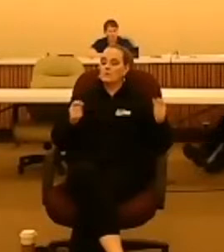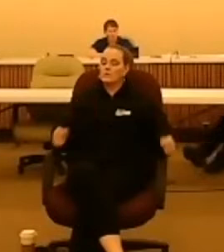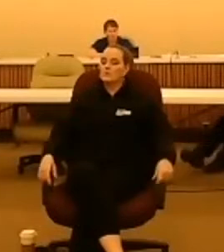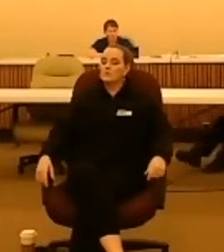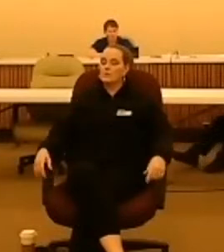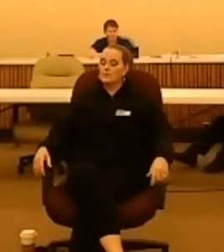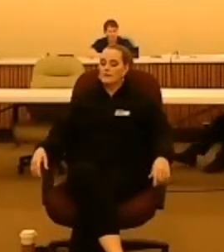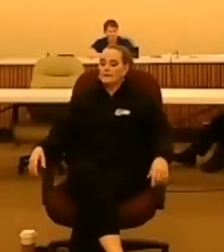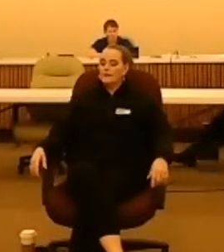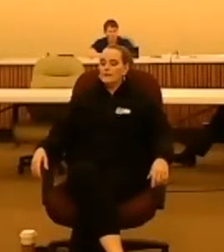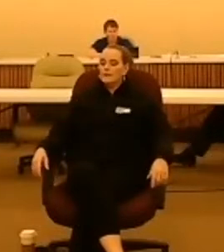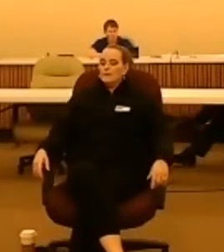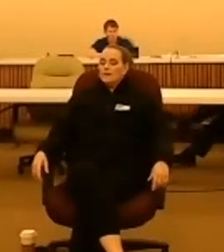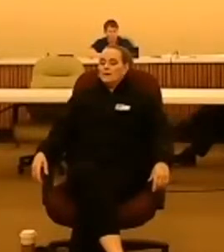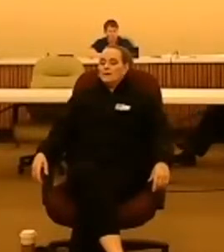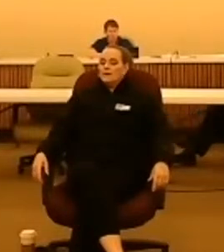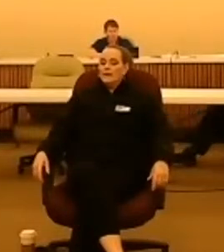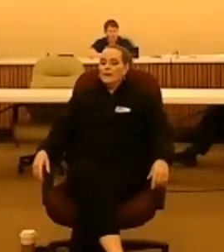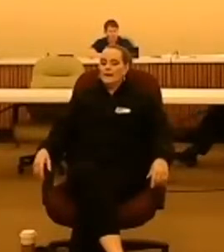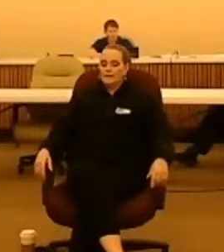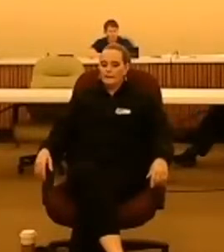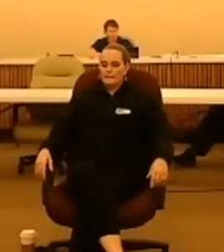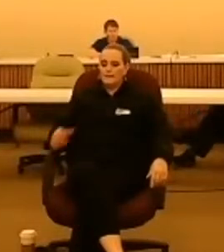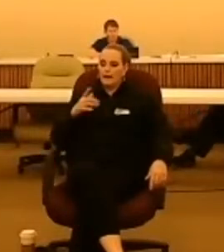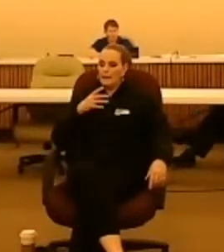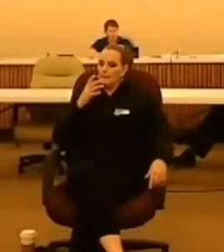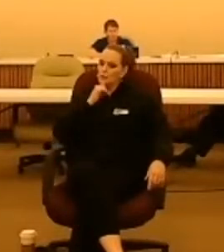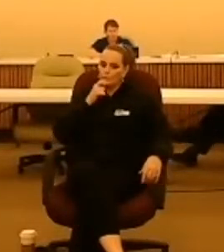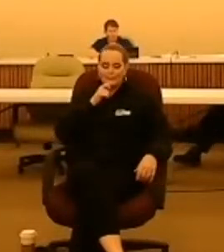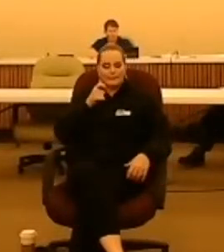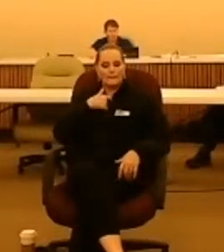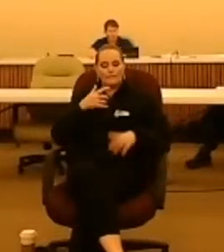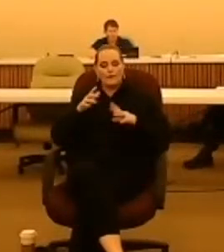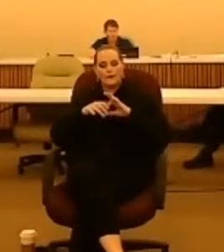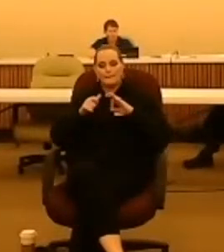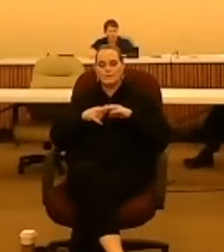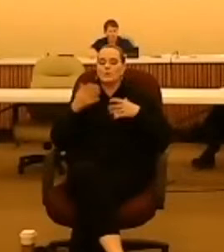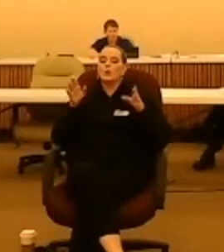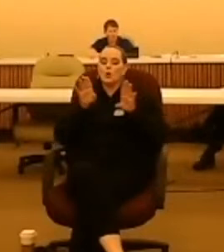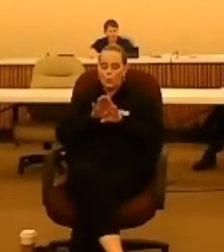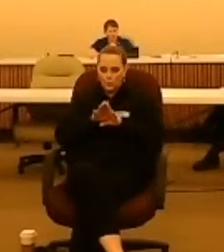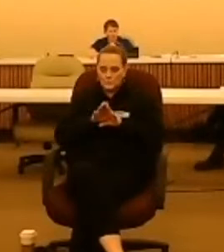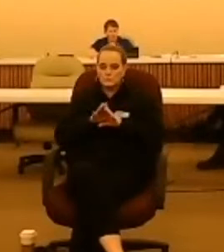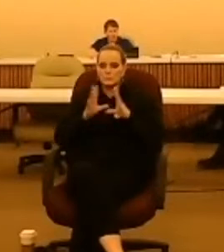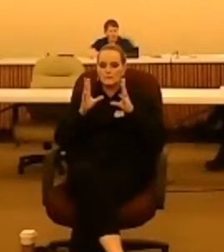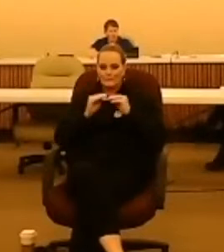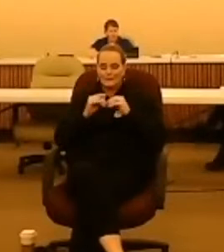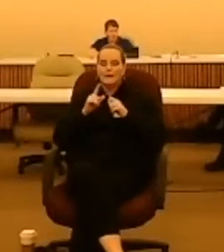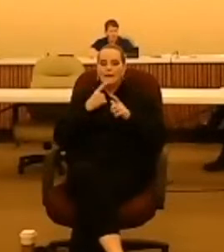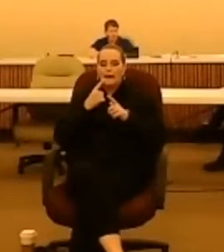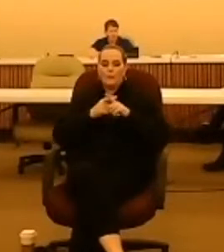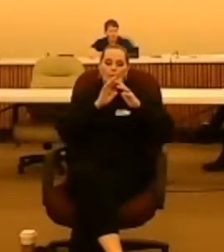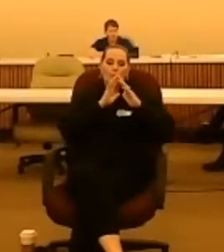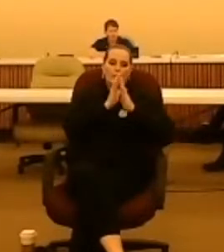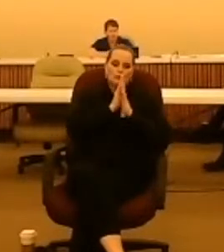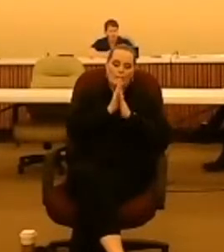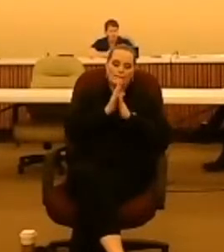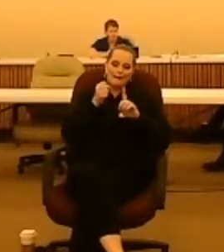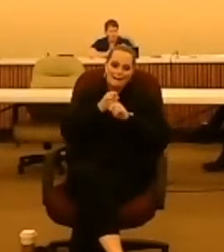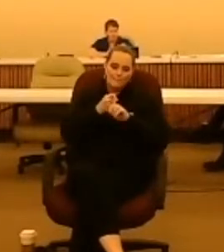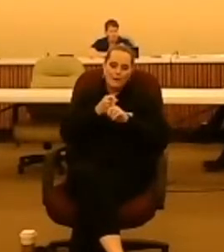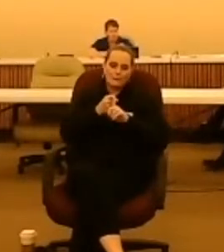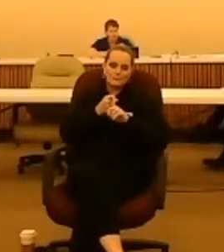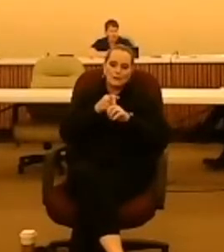is. Assuming there's no other comments, we'll be closing the public hearing. And when the traffic impact study is